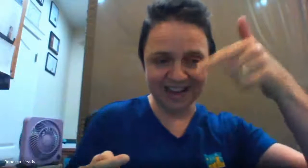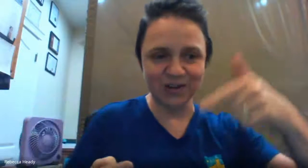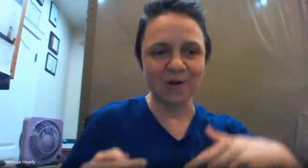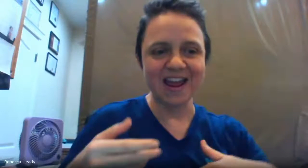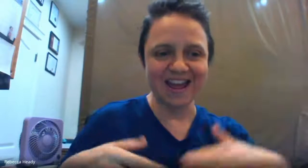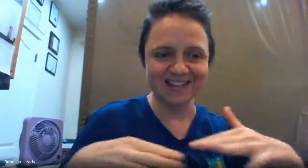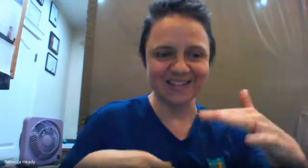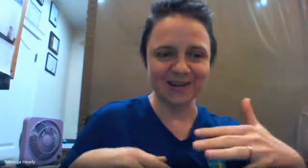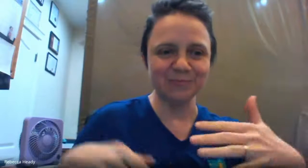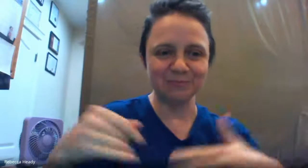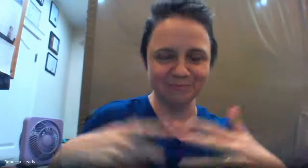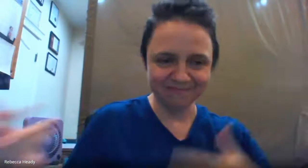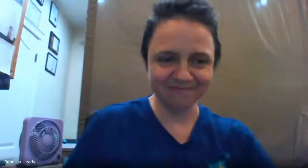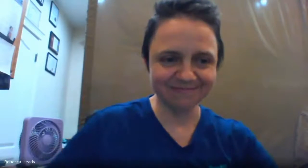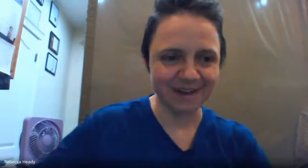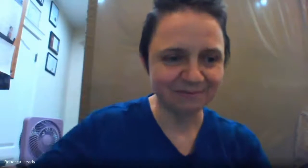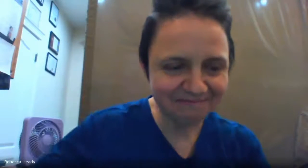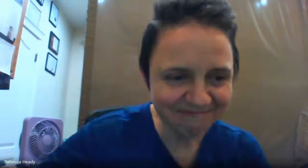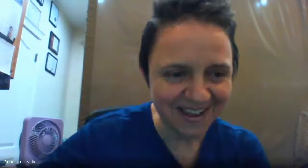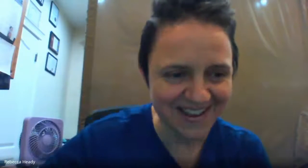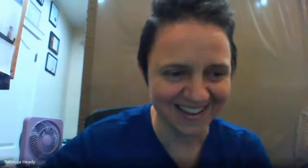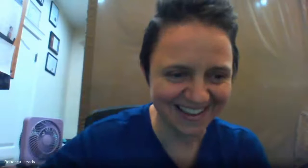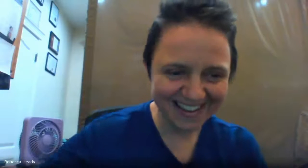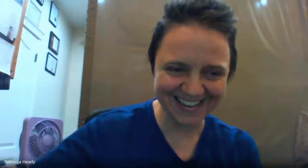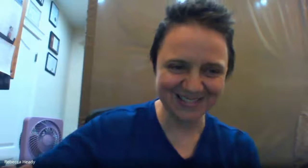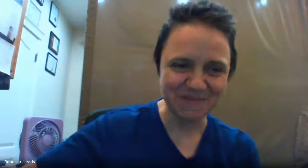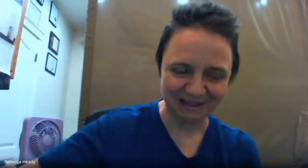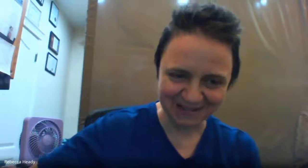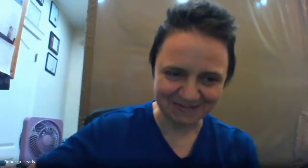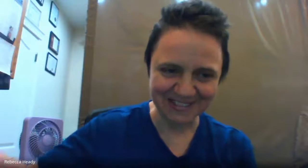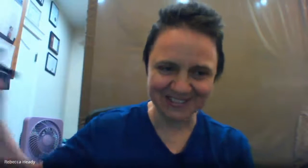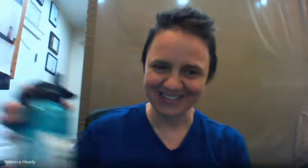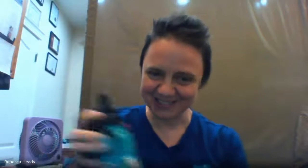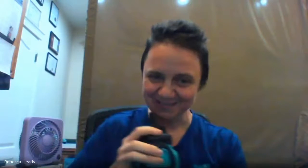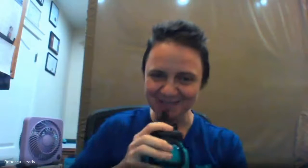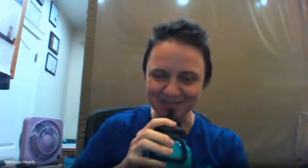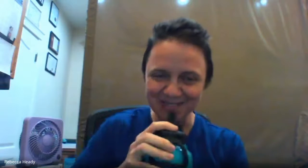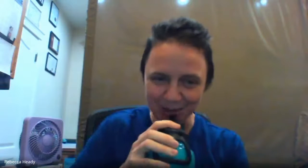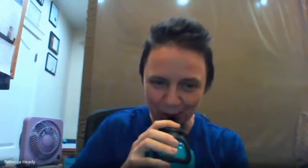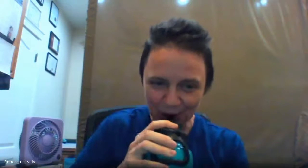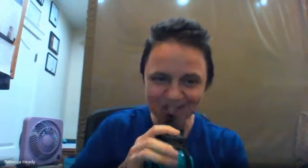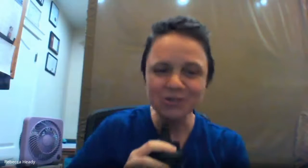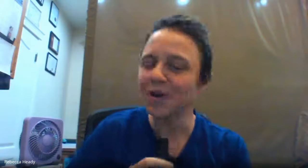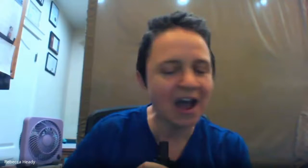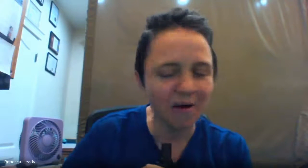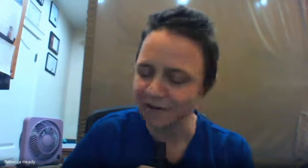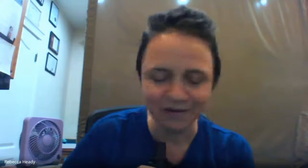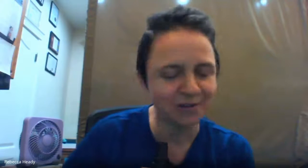hand is going to. Yeah. It's backwards on my screen, so it's confusing me too. So do it however you're going to do it with your